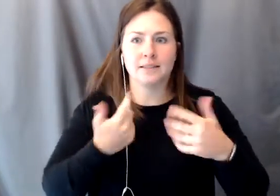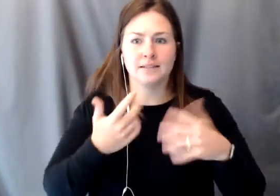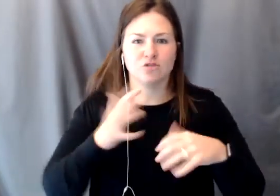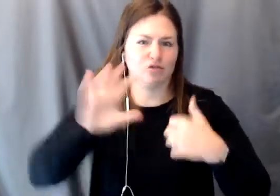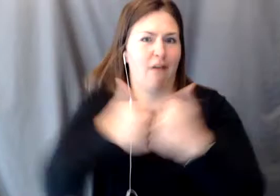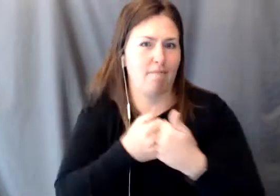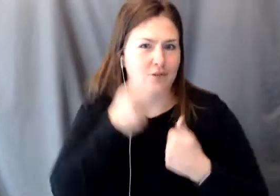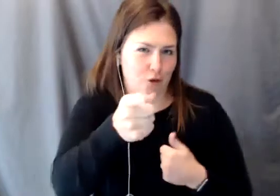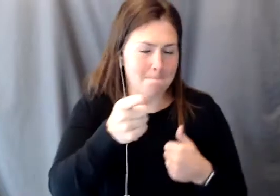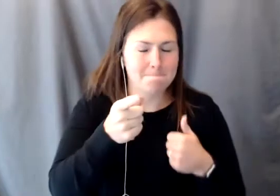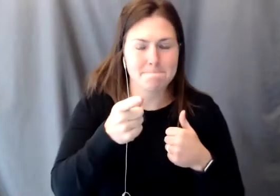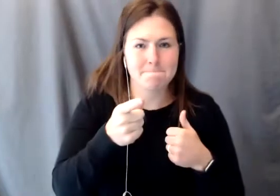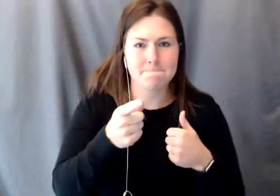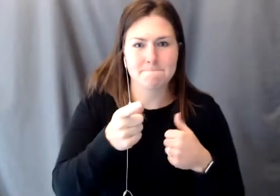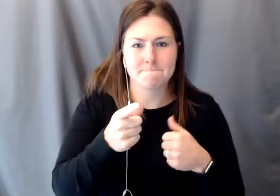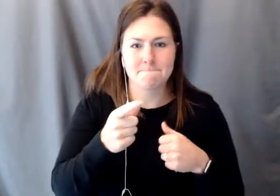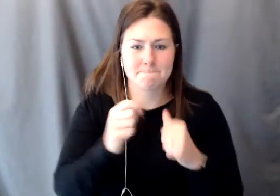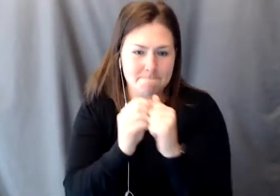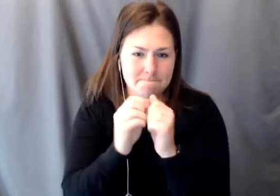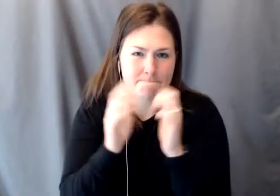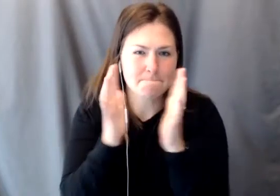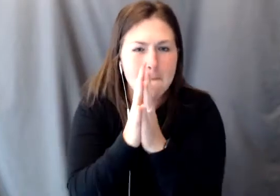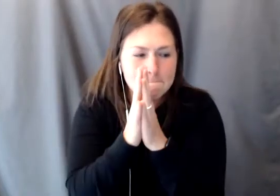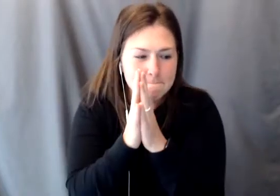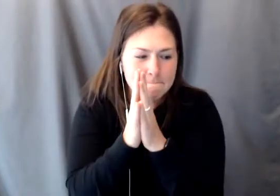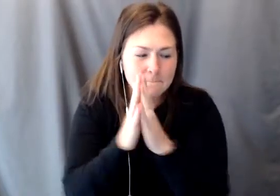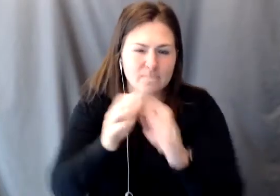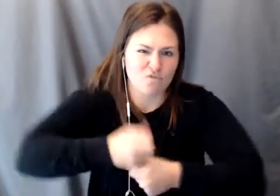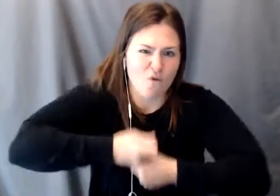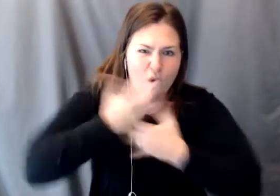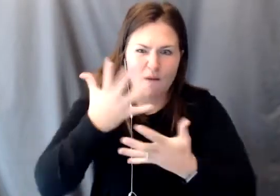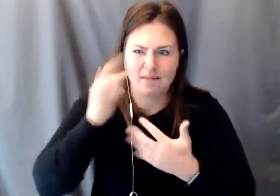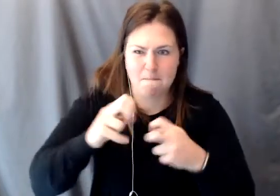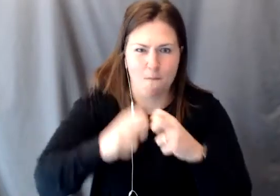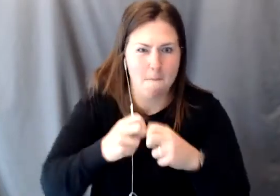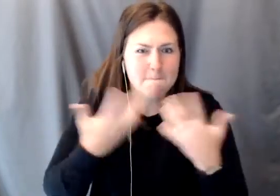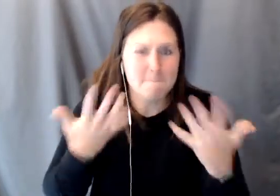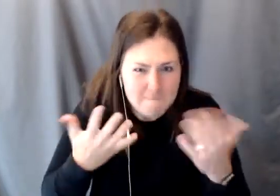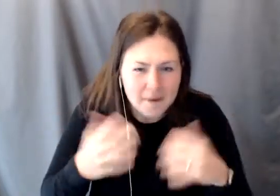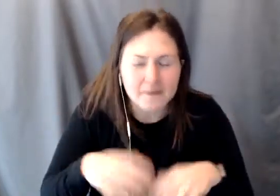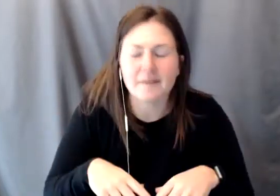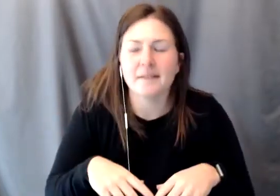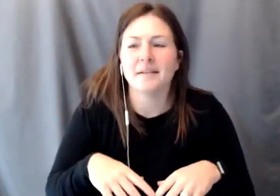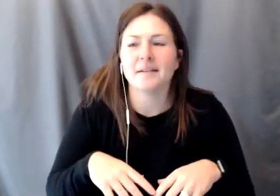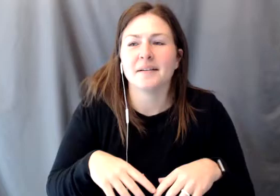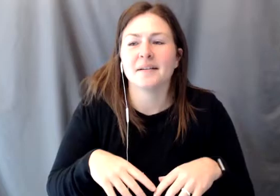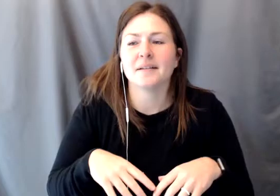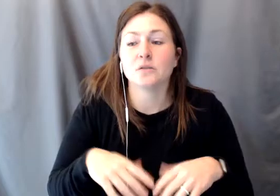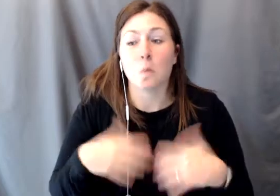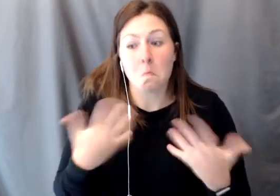with him and I. And, you know, anyway, so my sister was talking about that, and she